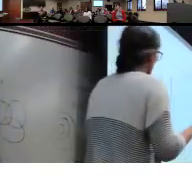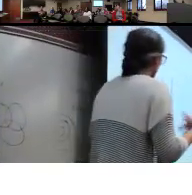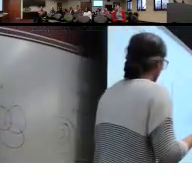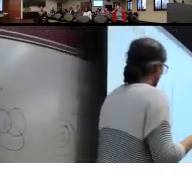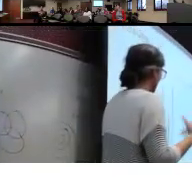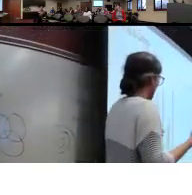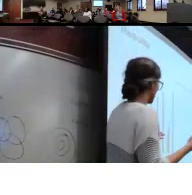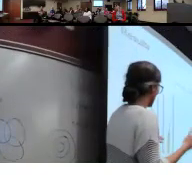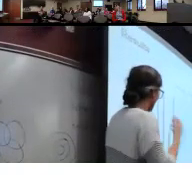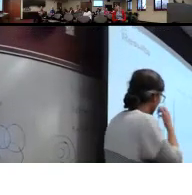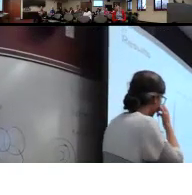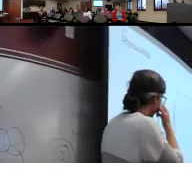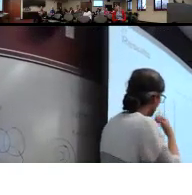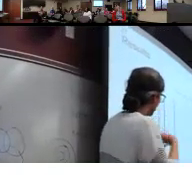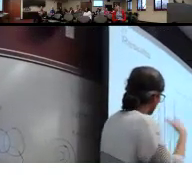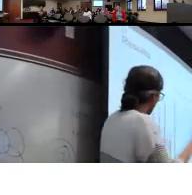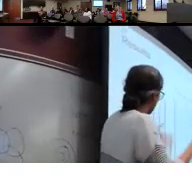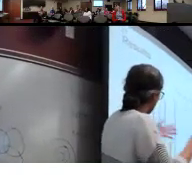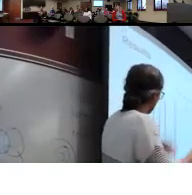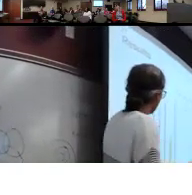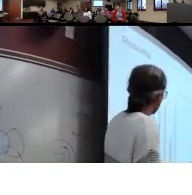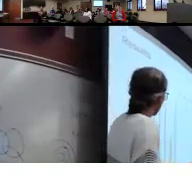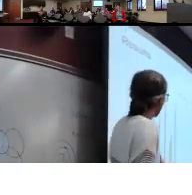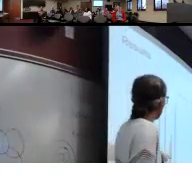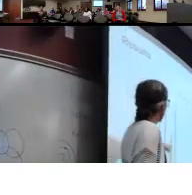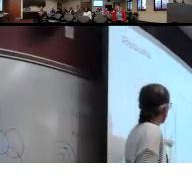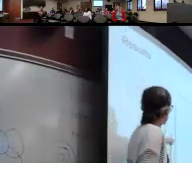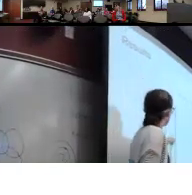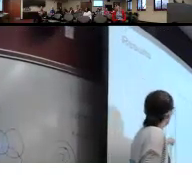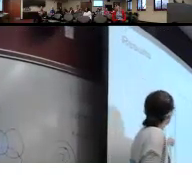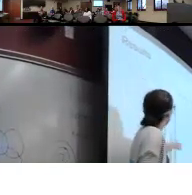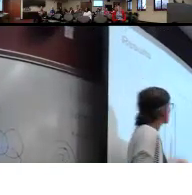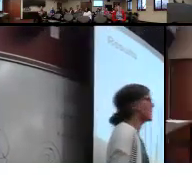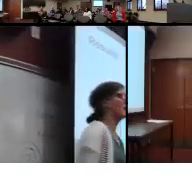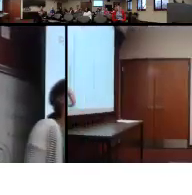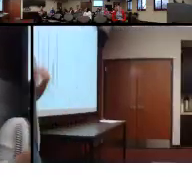So she doesn't do any introduction of anybody. She just starts right in the middle, and she